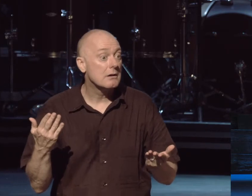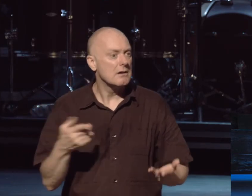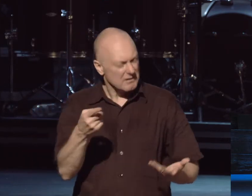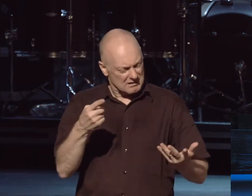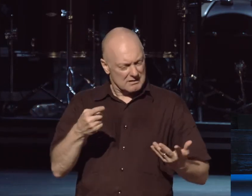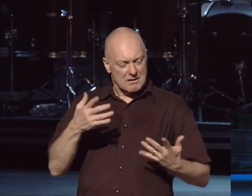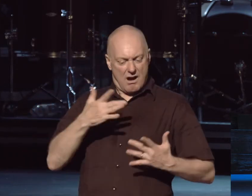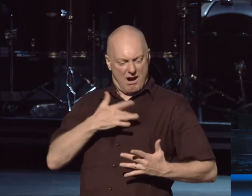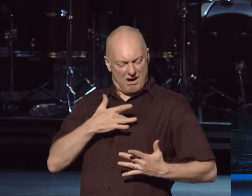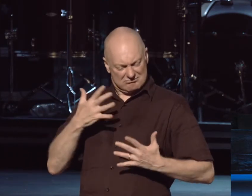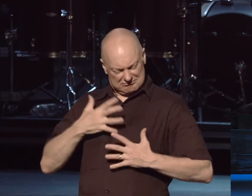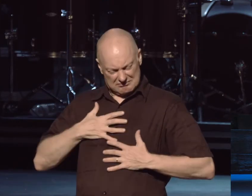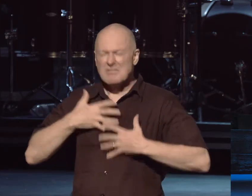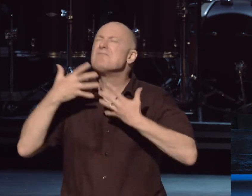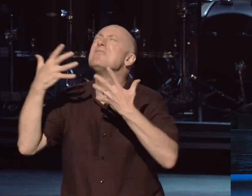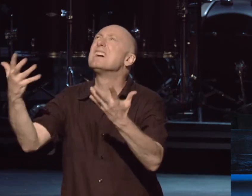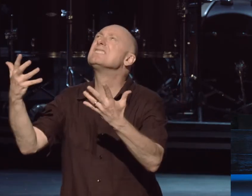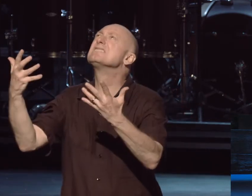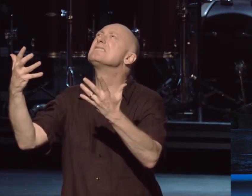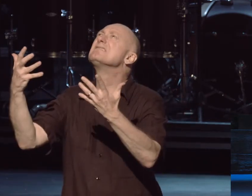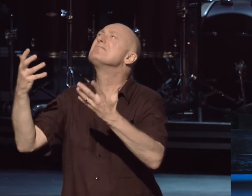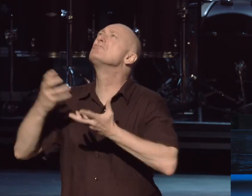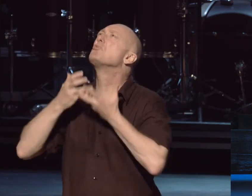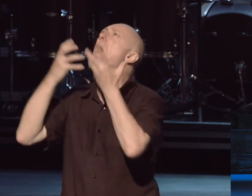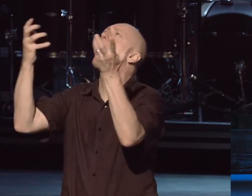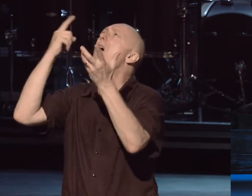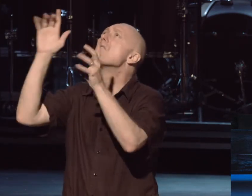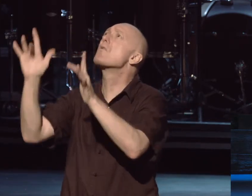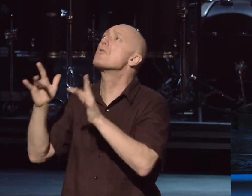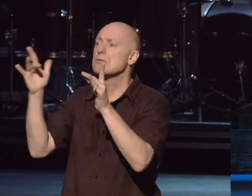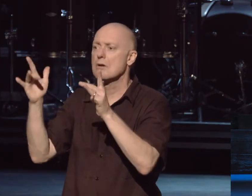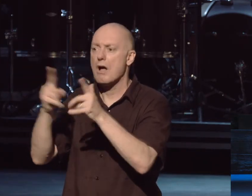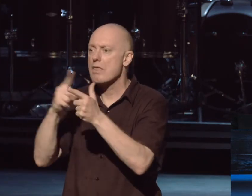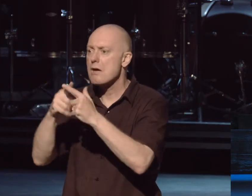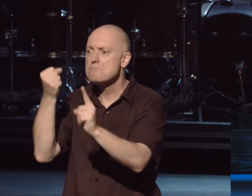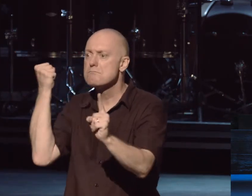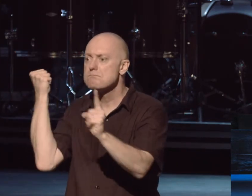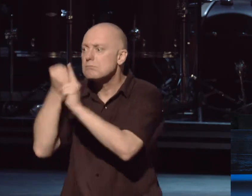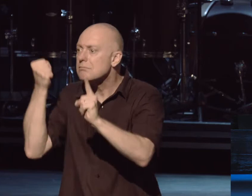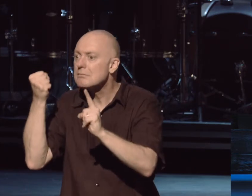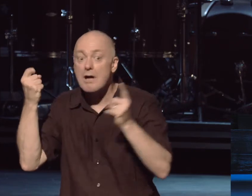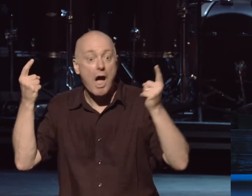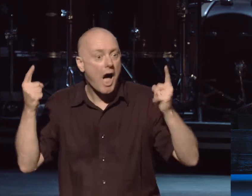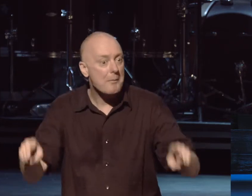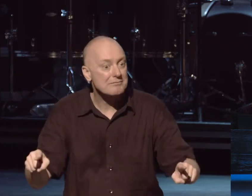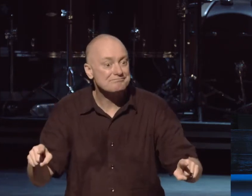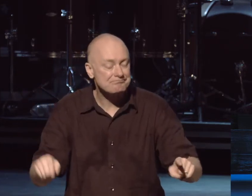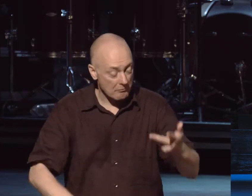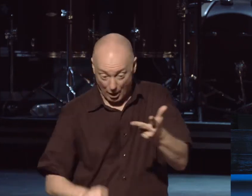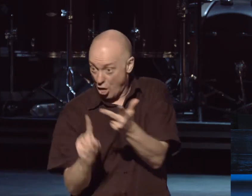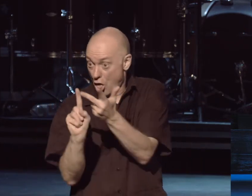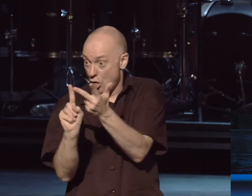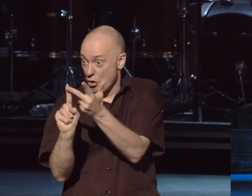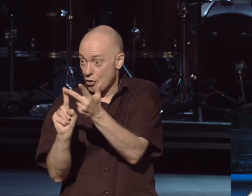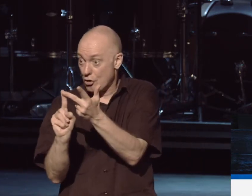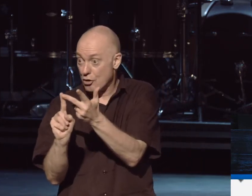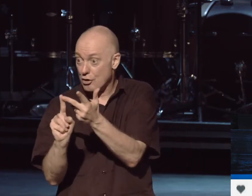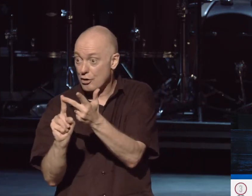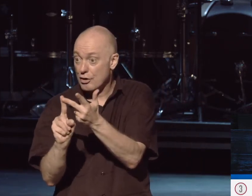mercy. And it suddenly it sees so clearly. Thirdly, this, it judges